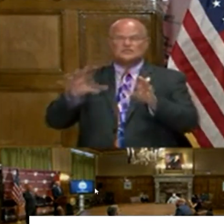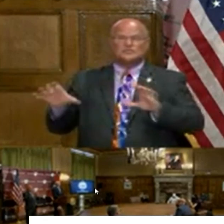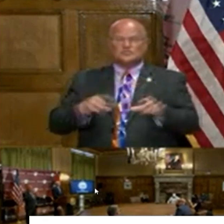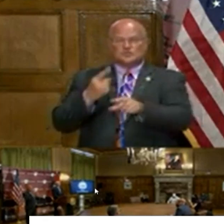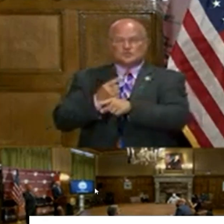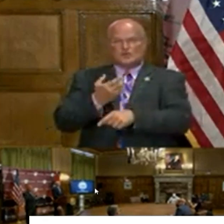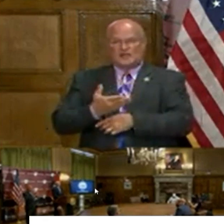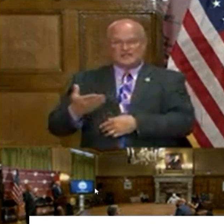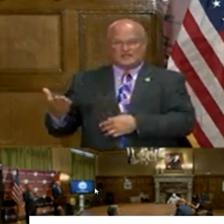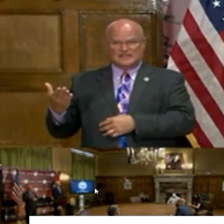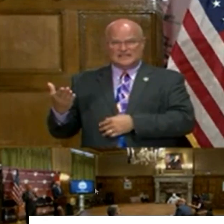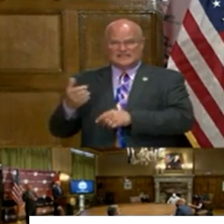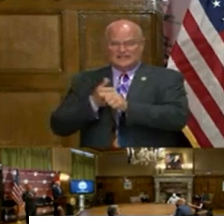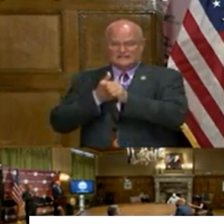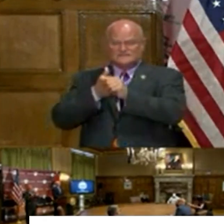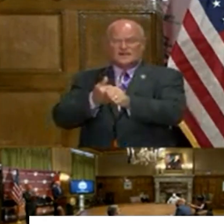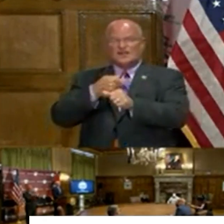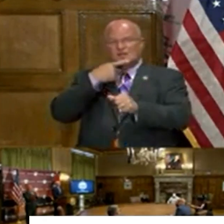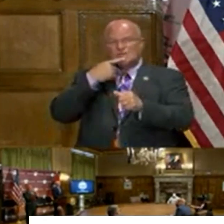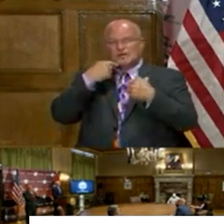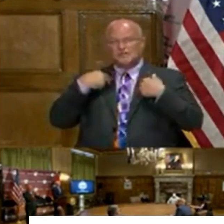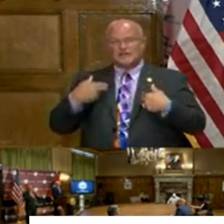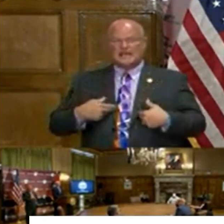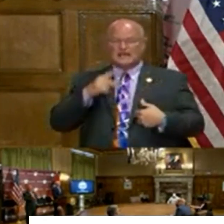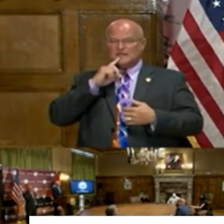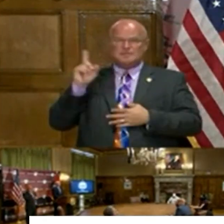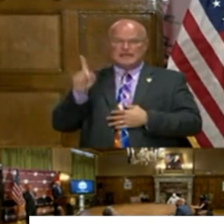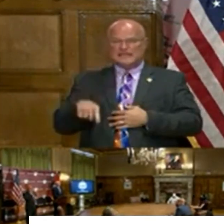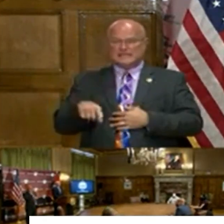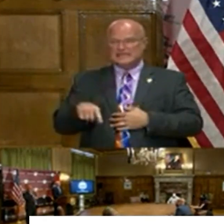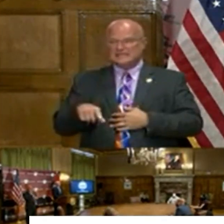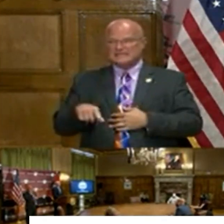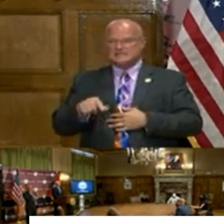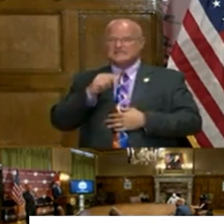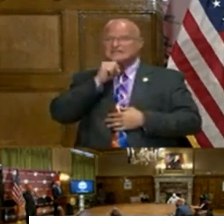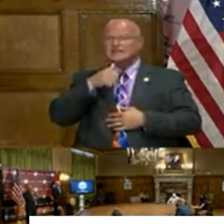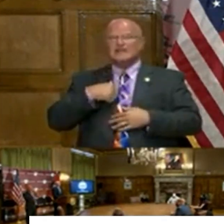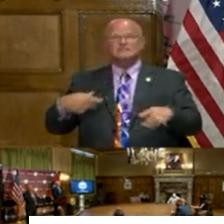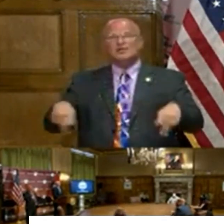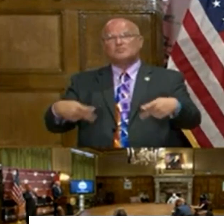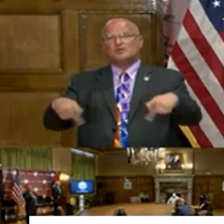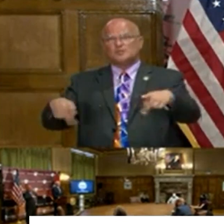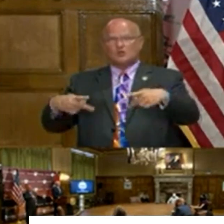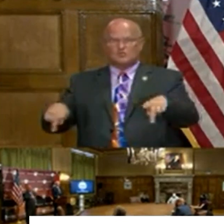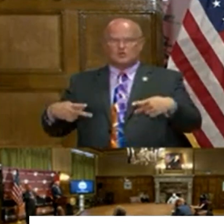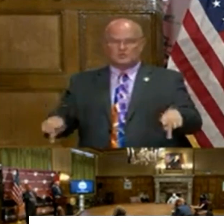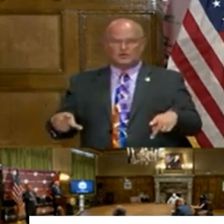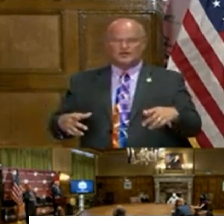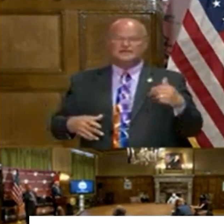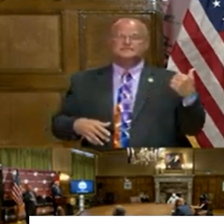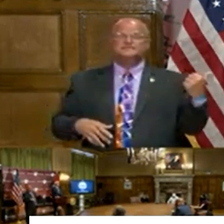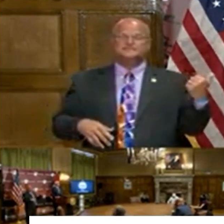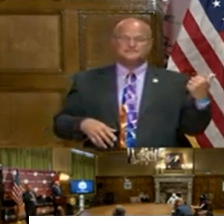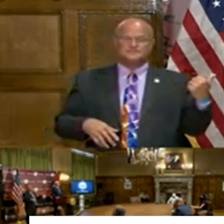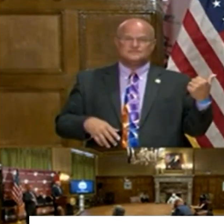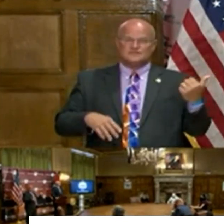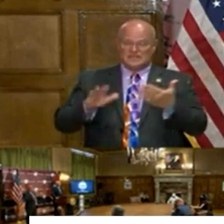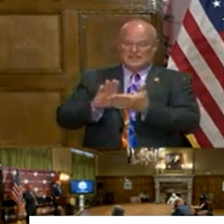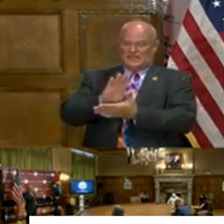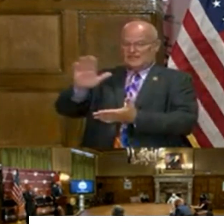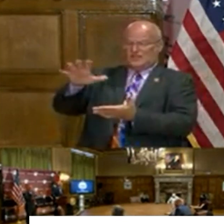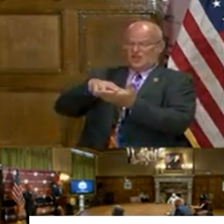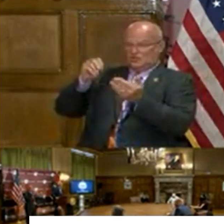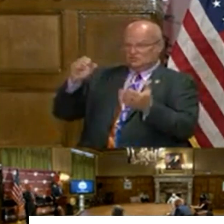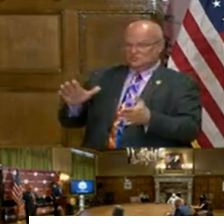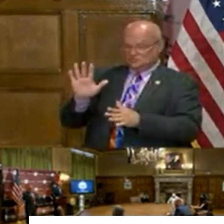the right thing and following all the public health mandates and not having lots of parties? Well, in terms of college